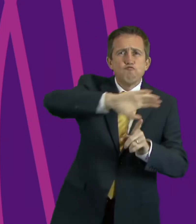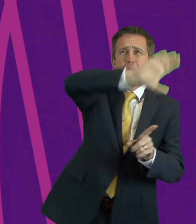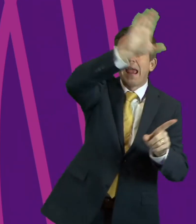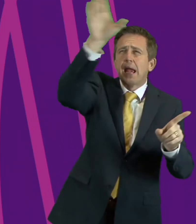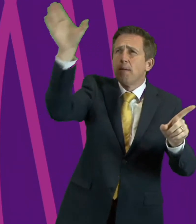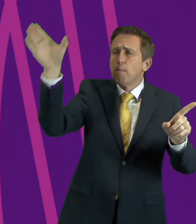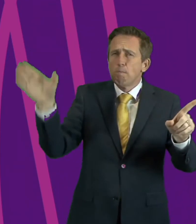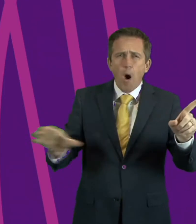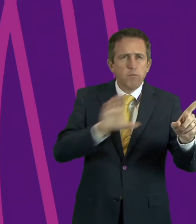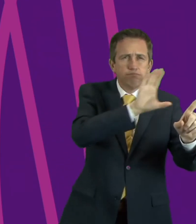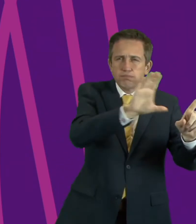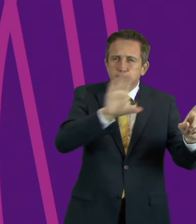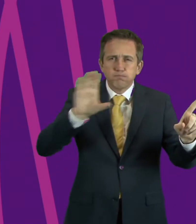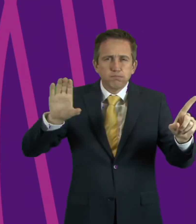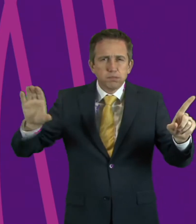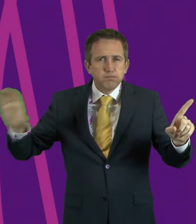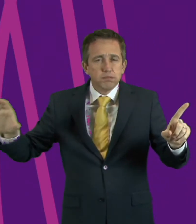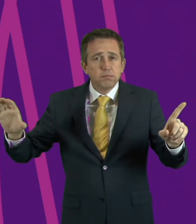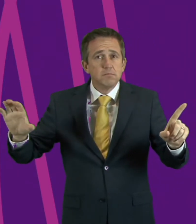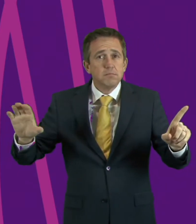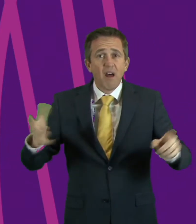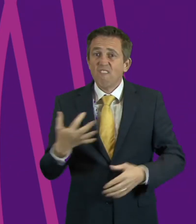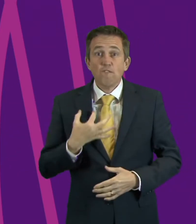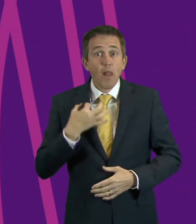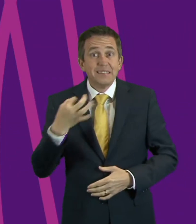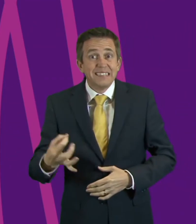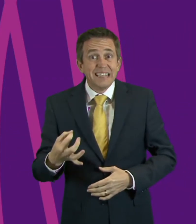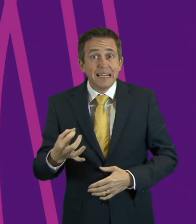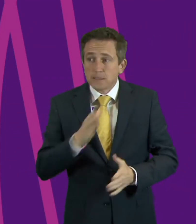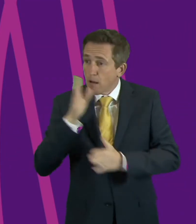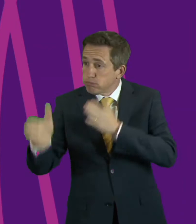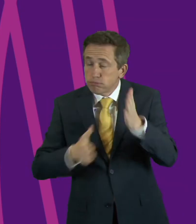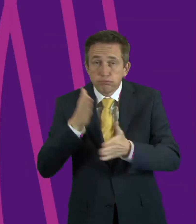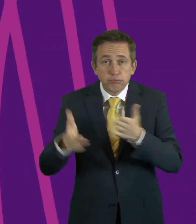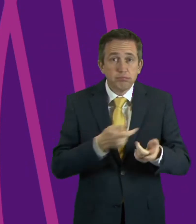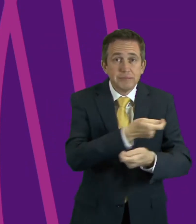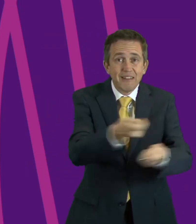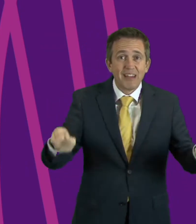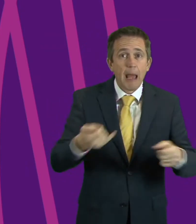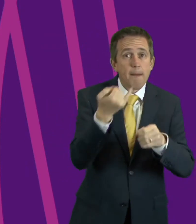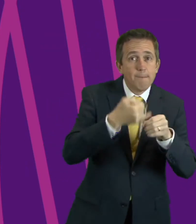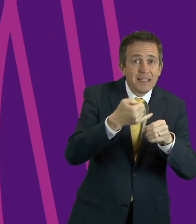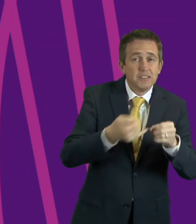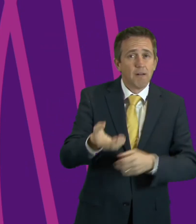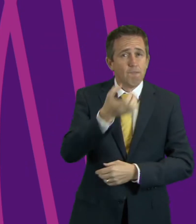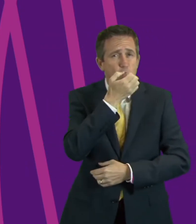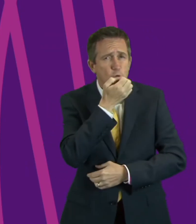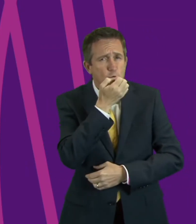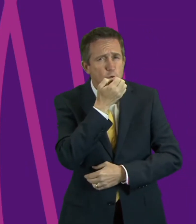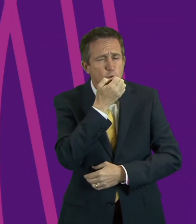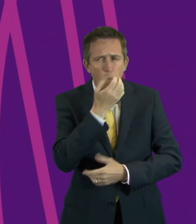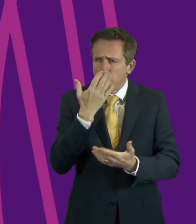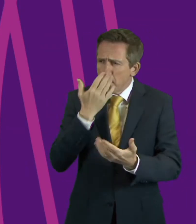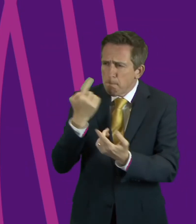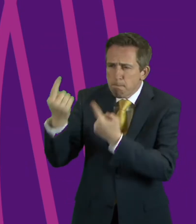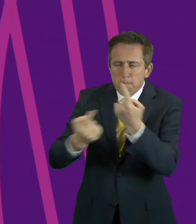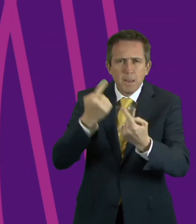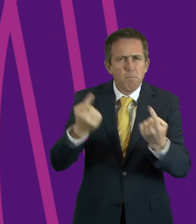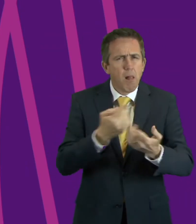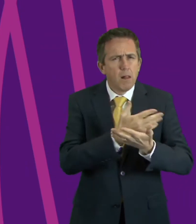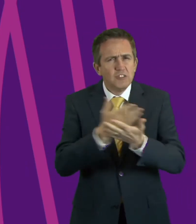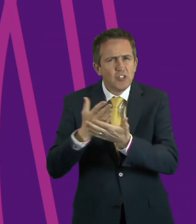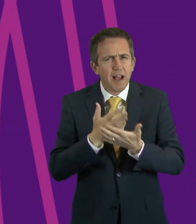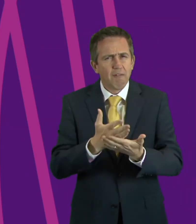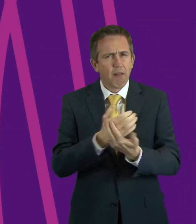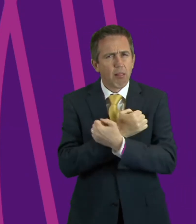around the clock to ensure that people have food and medicine. Our nation is beaming with love and compassion.